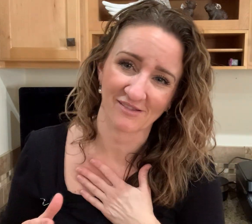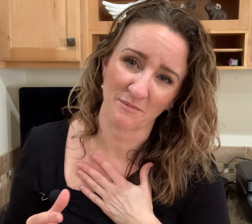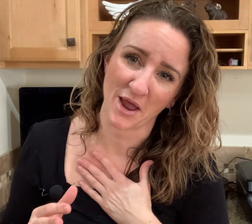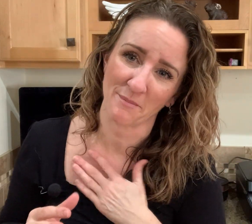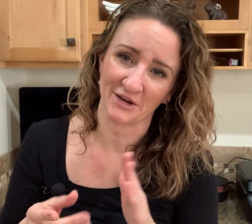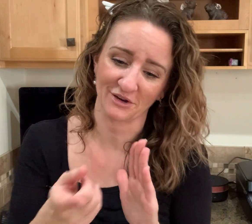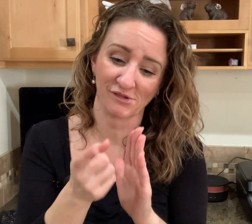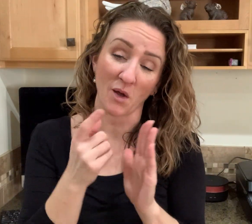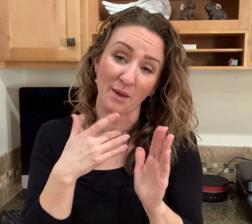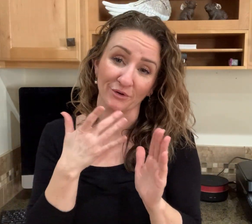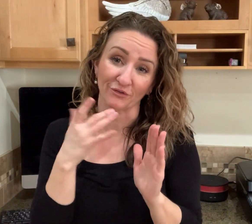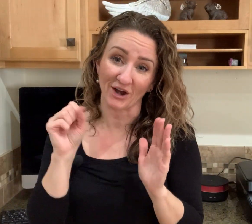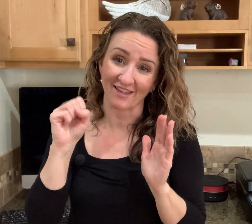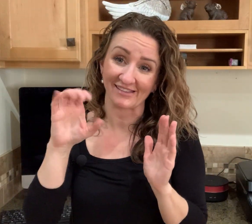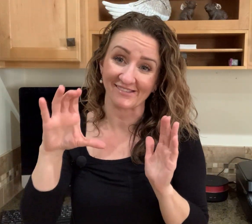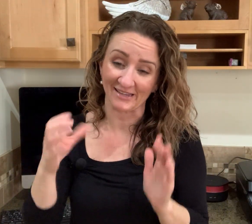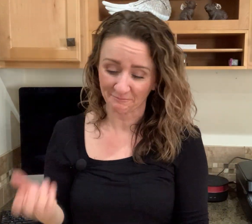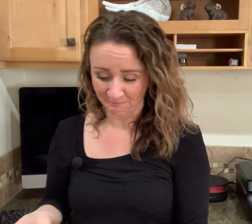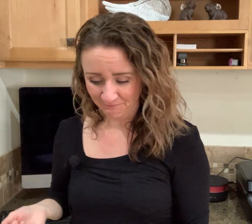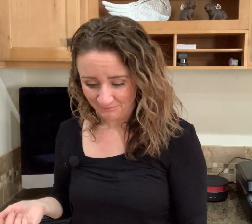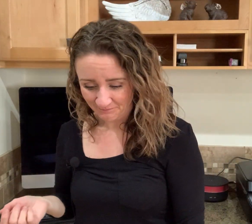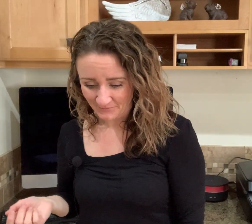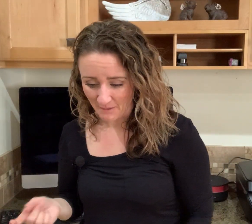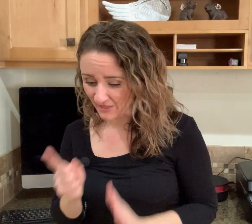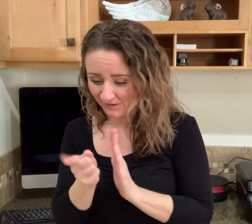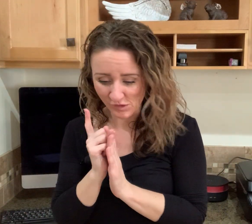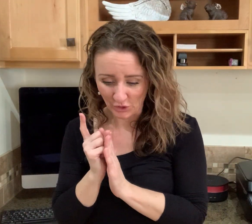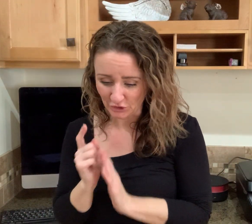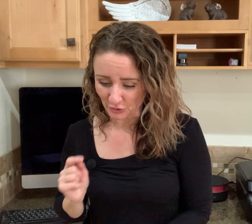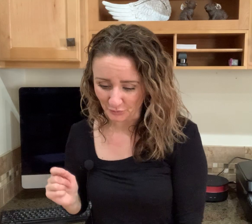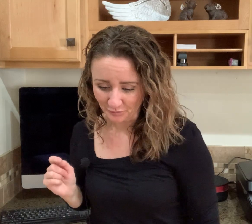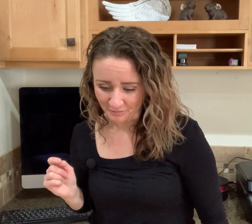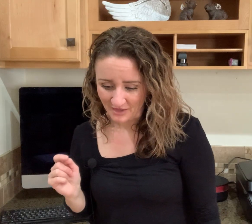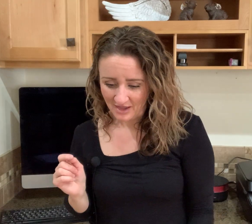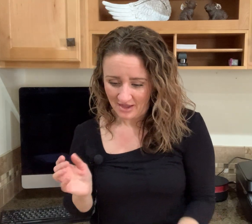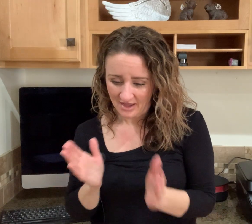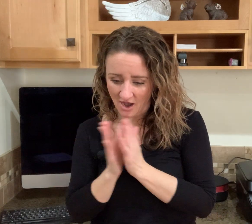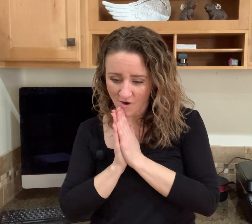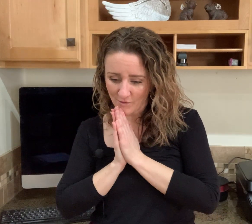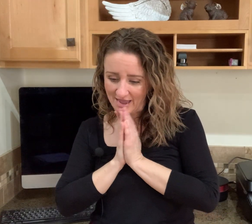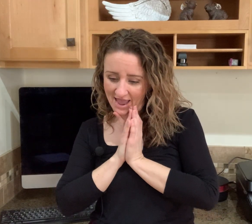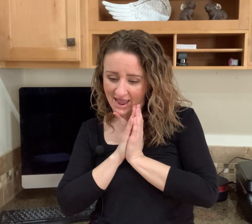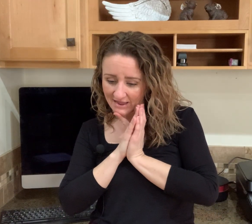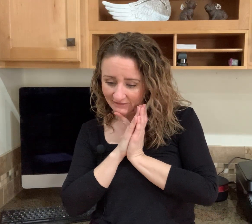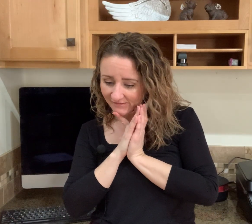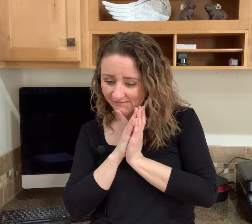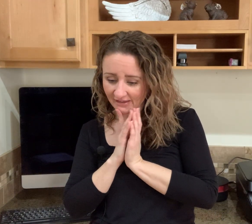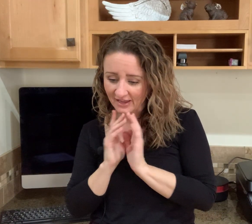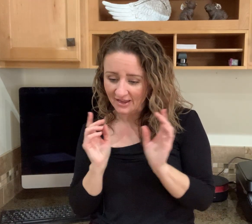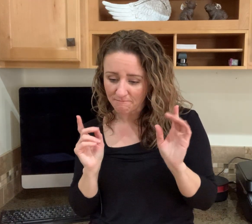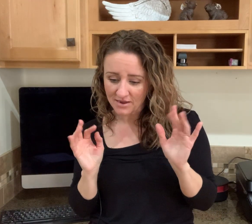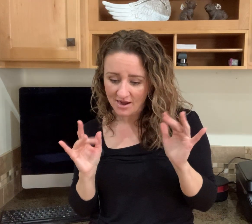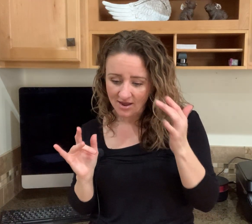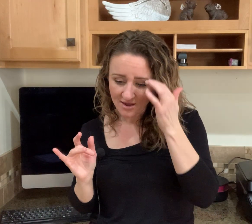my opinion, so I prefer SEC. But this is good too. Okay, let's see,